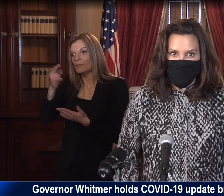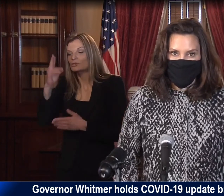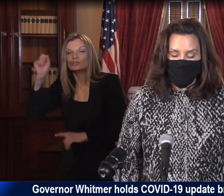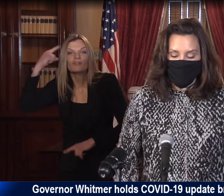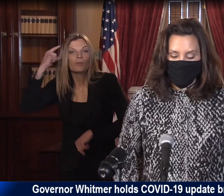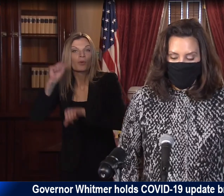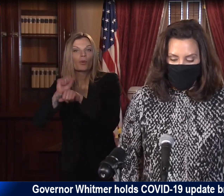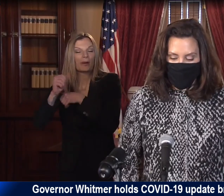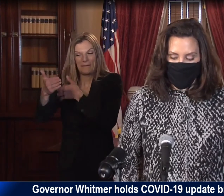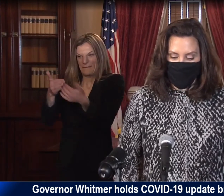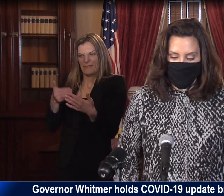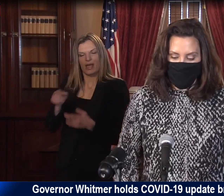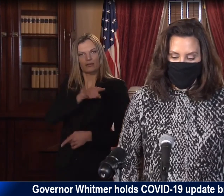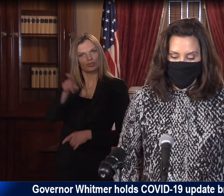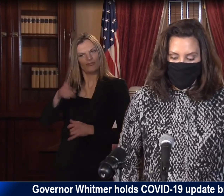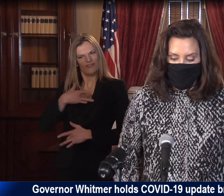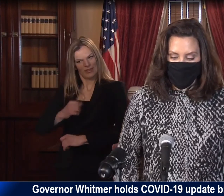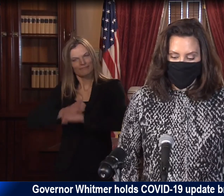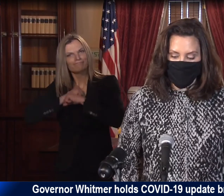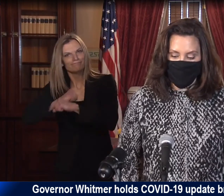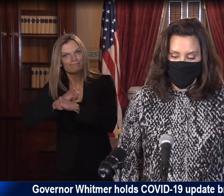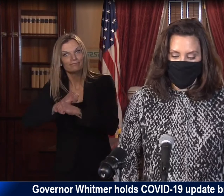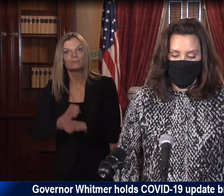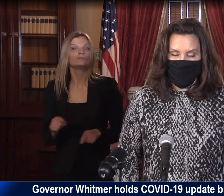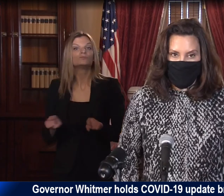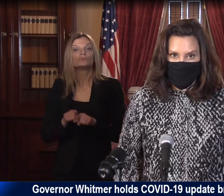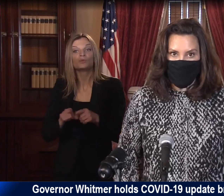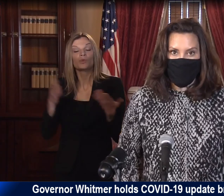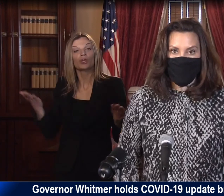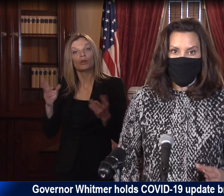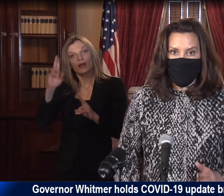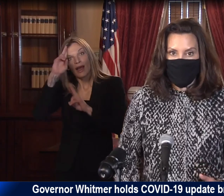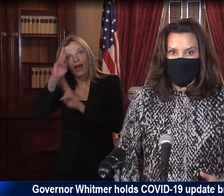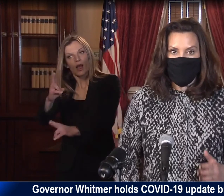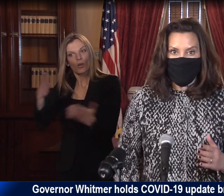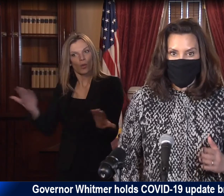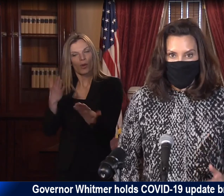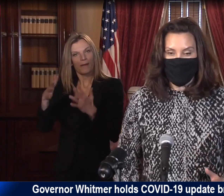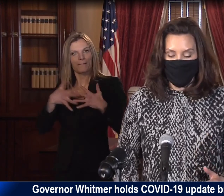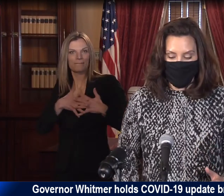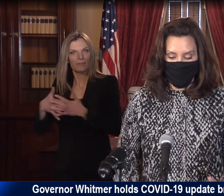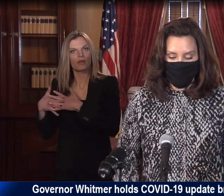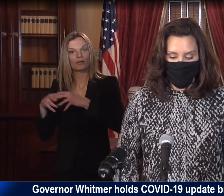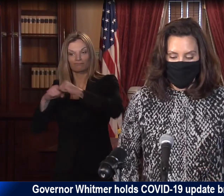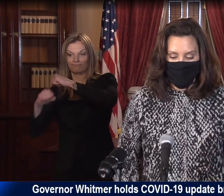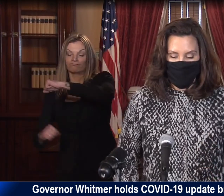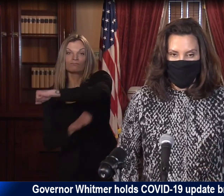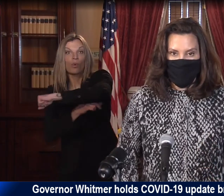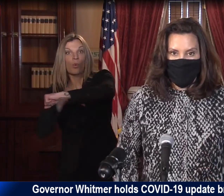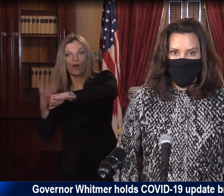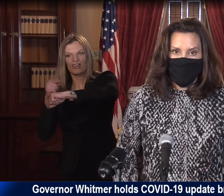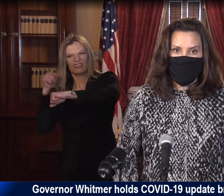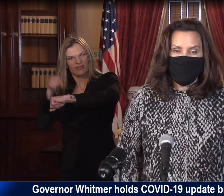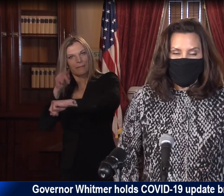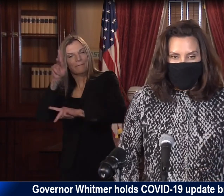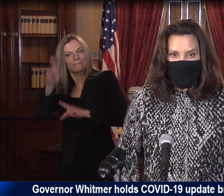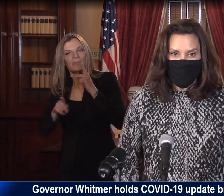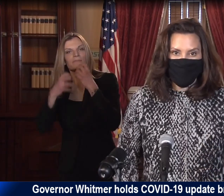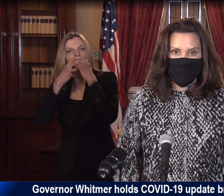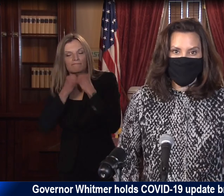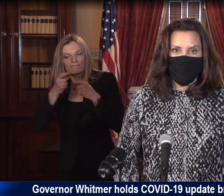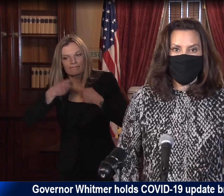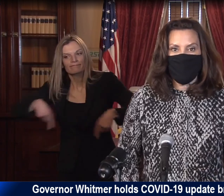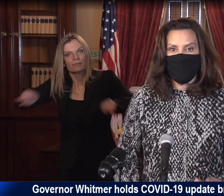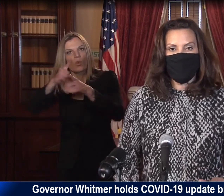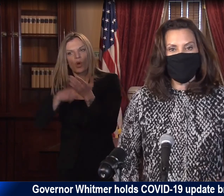This nation was founded on democracy and honoring the will of the people. We